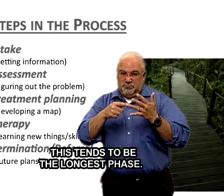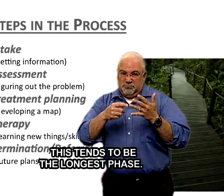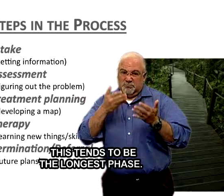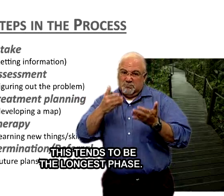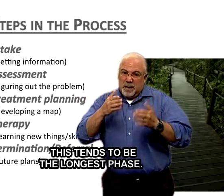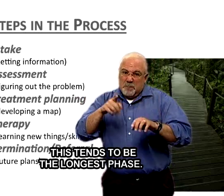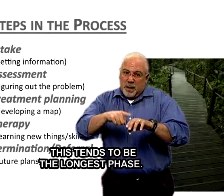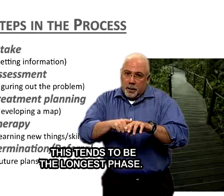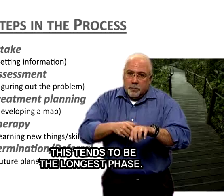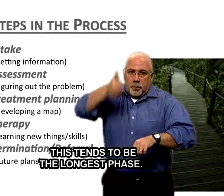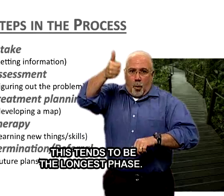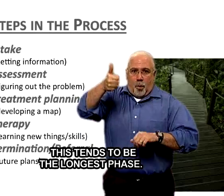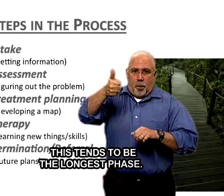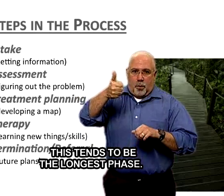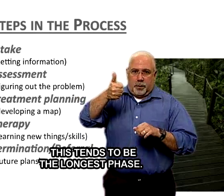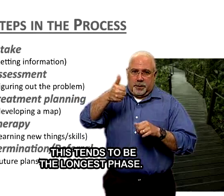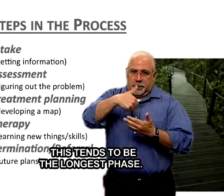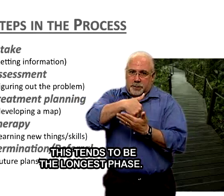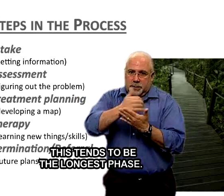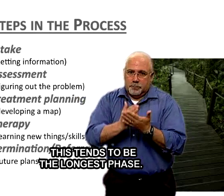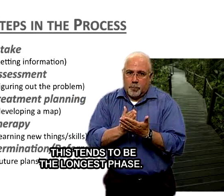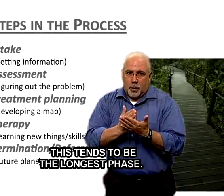This tends to be the longest phase.